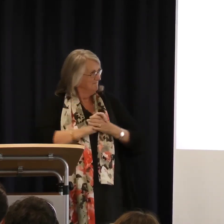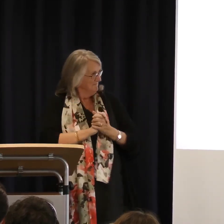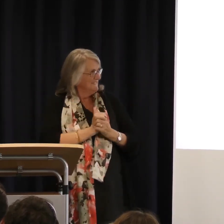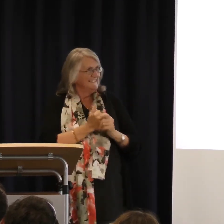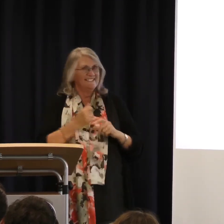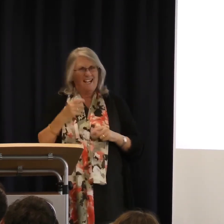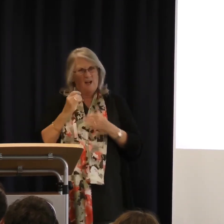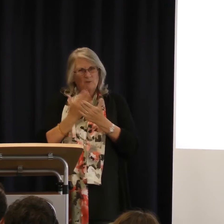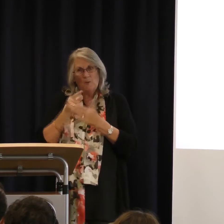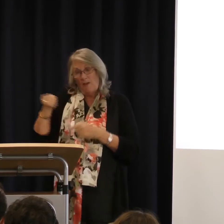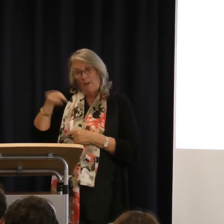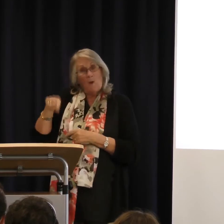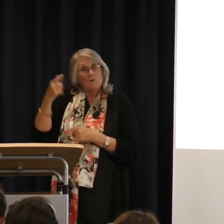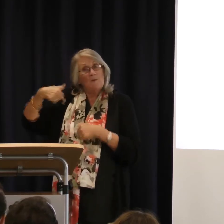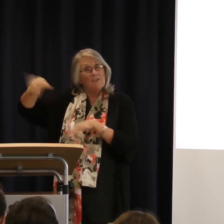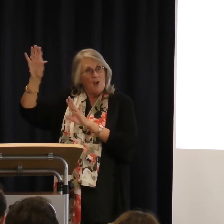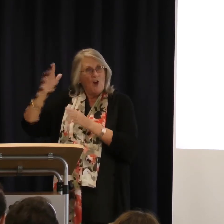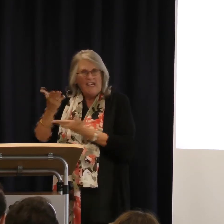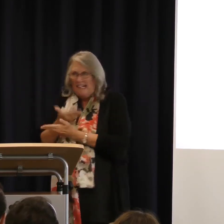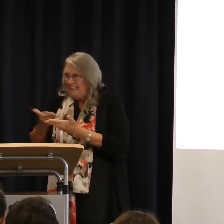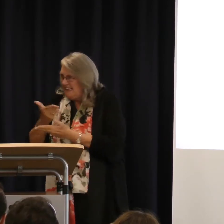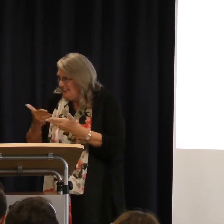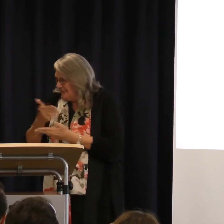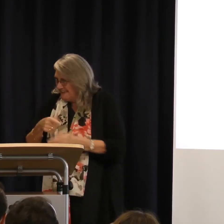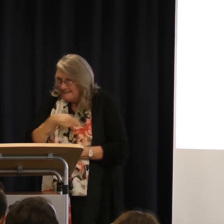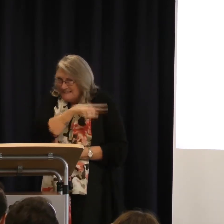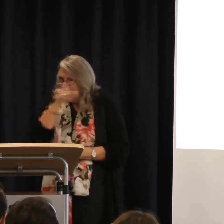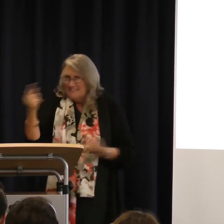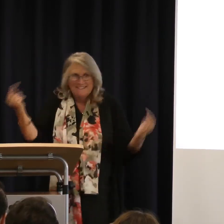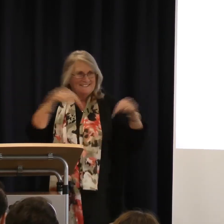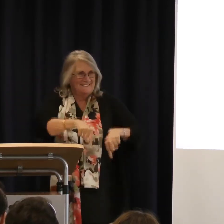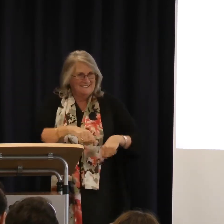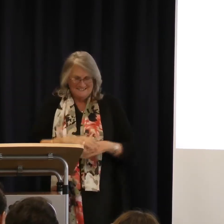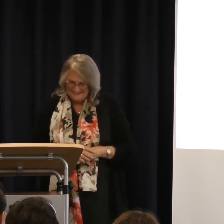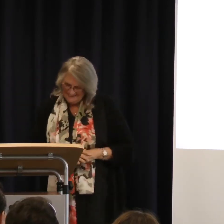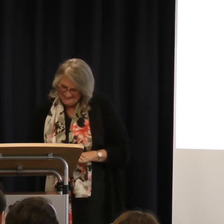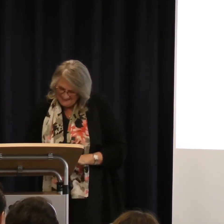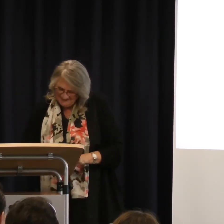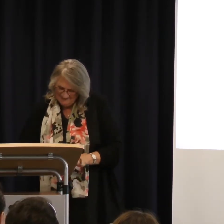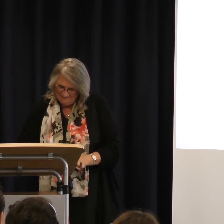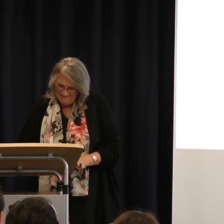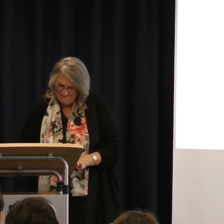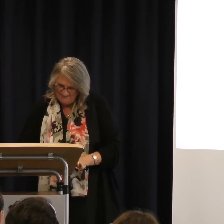sure he's got friends up there. And those who have gone, I'm sure they're still discussing what's going on with the deaf